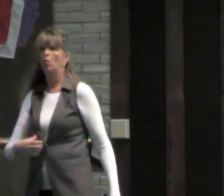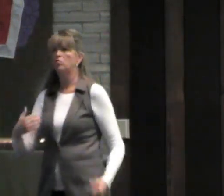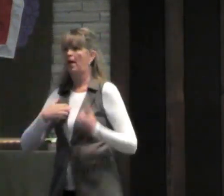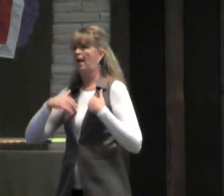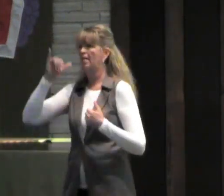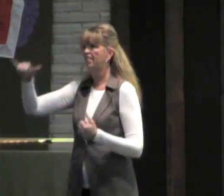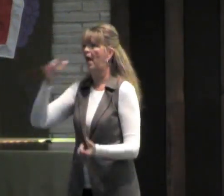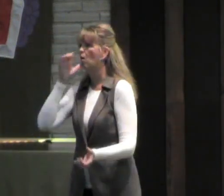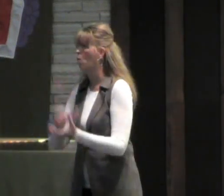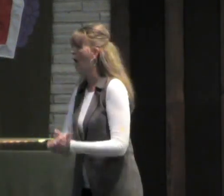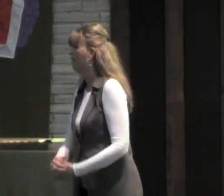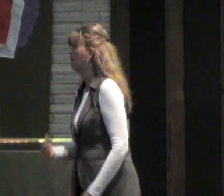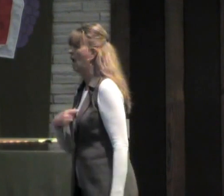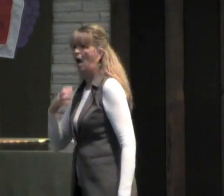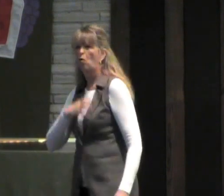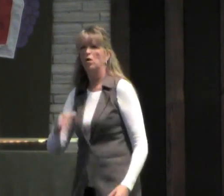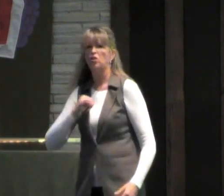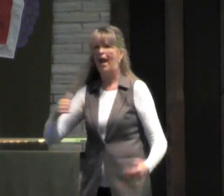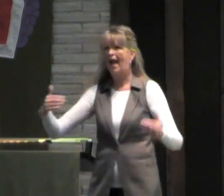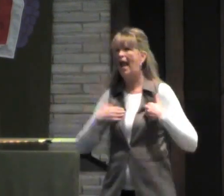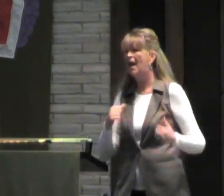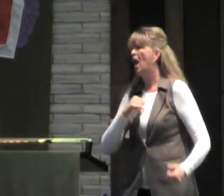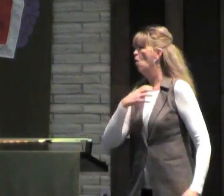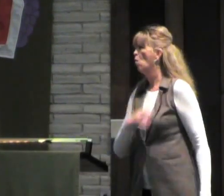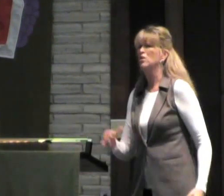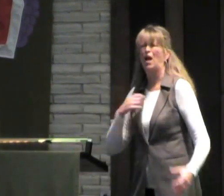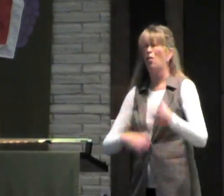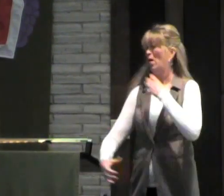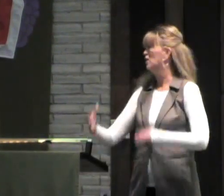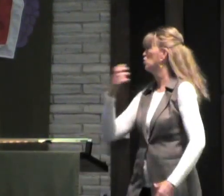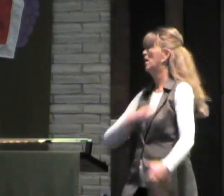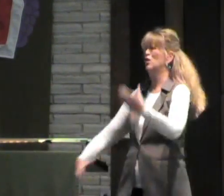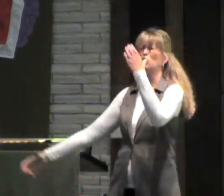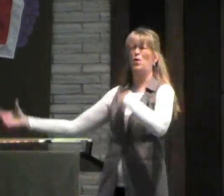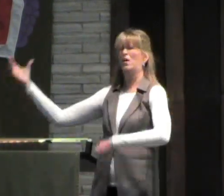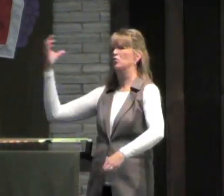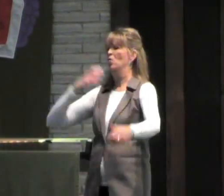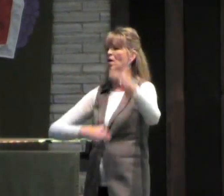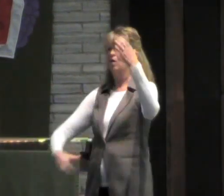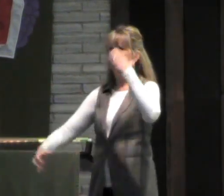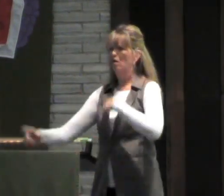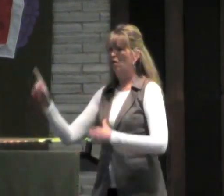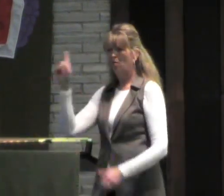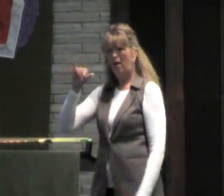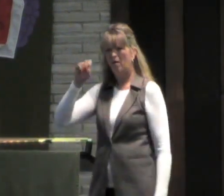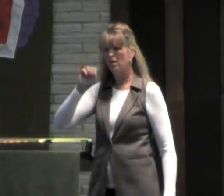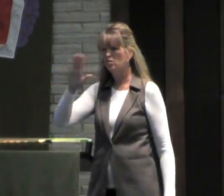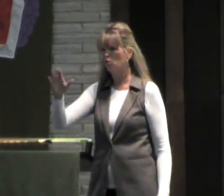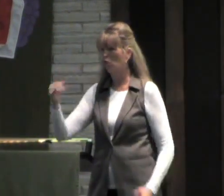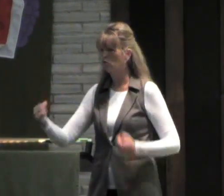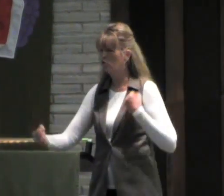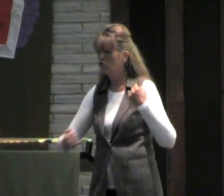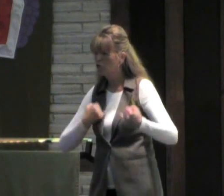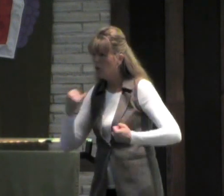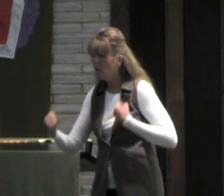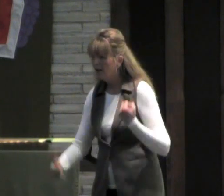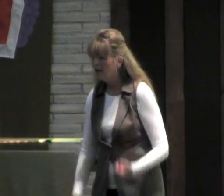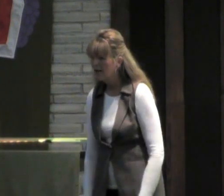things, that husband, that wife, "I wish I had all these different things." It makes you desire all these other things. And if